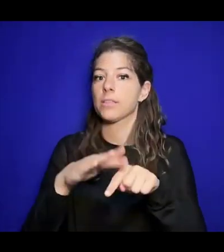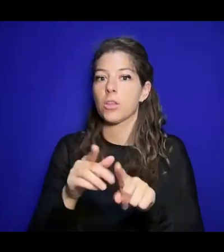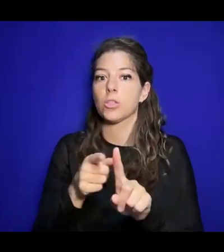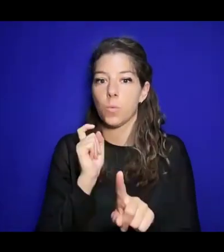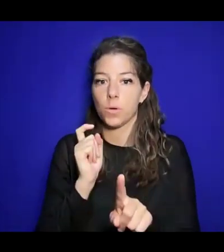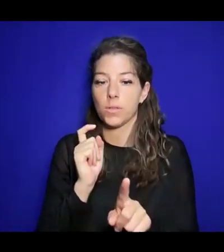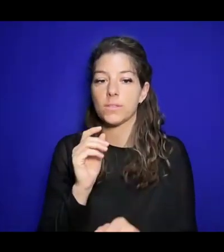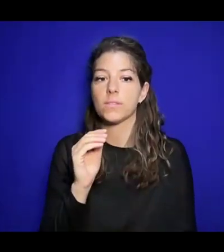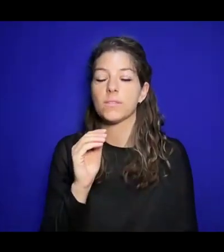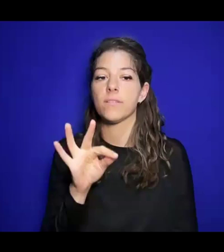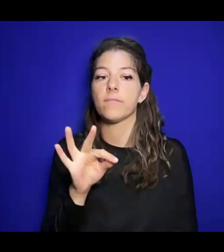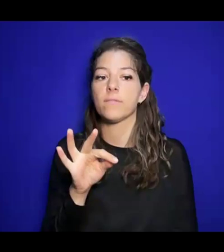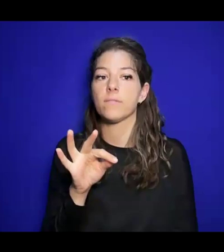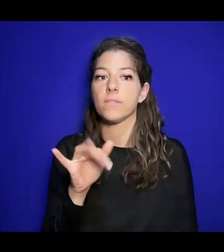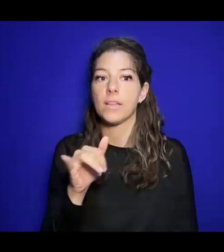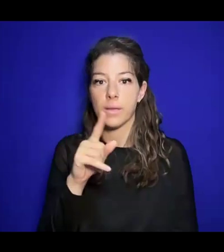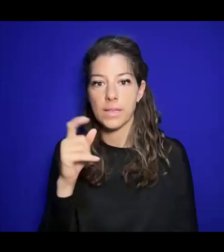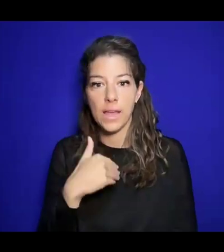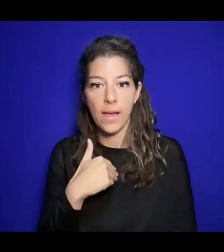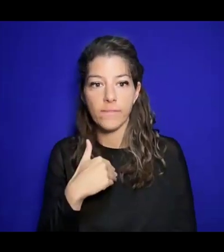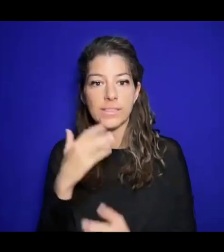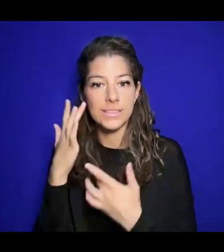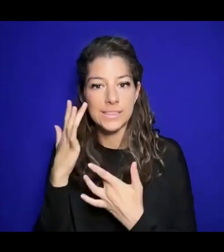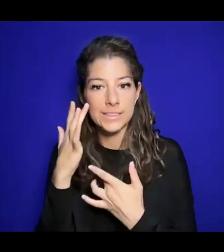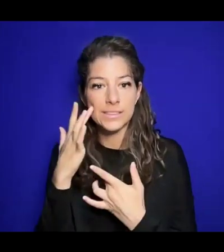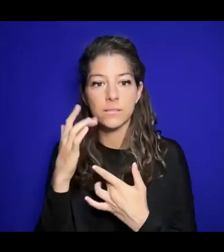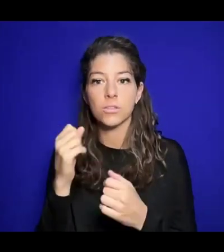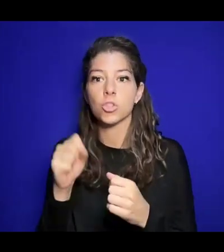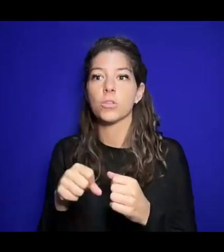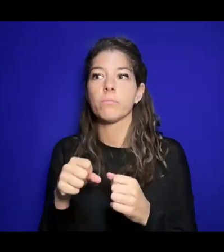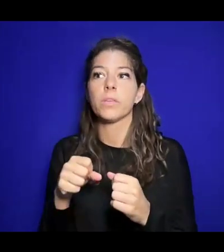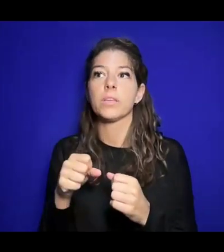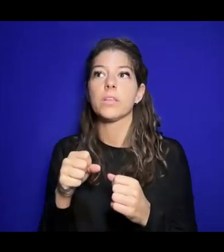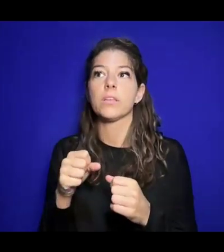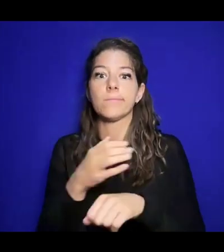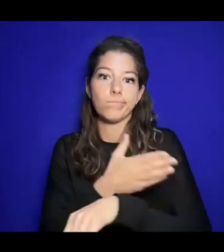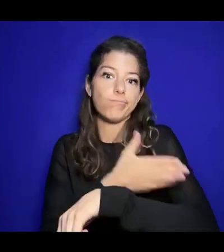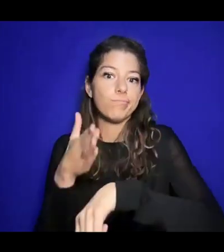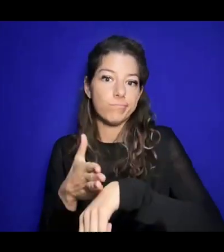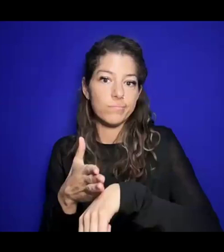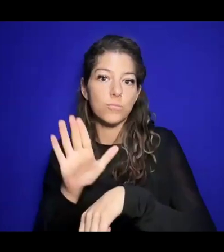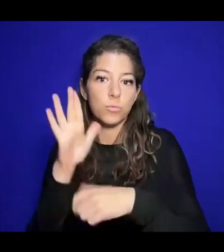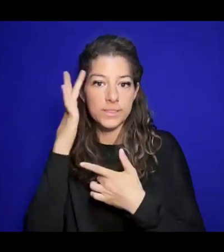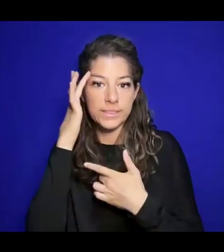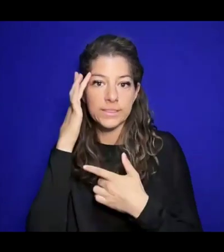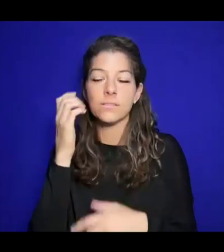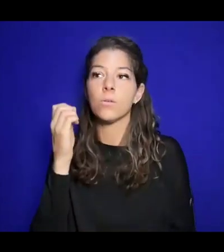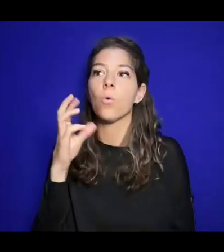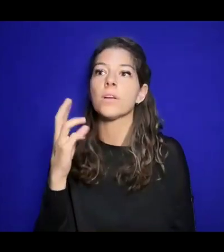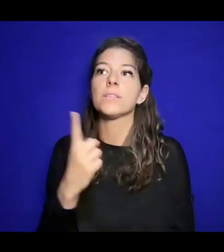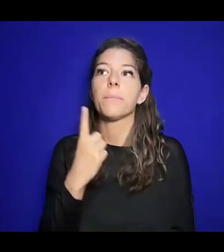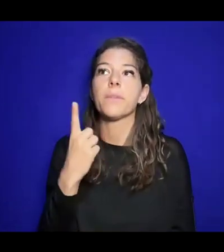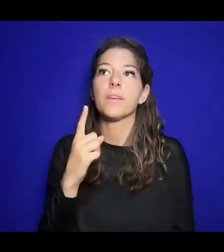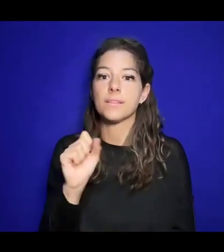had spine surgery because you have a disease, it could be progression of your disease, or it could be something in